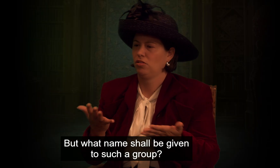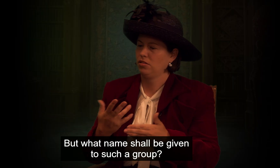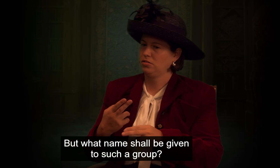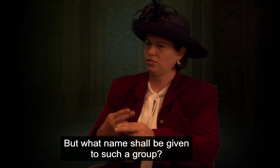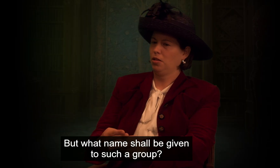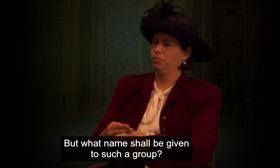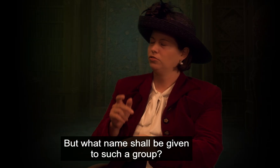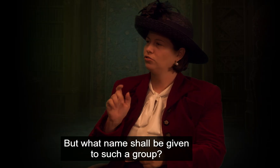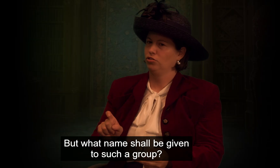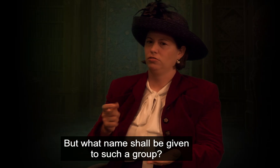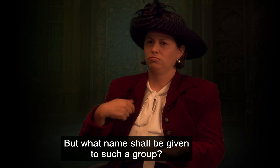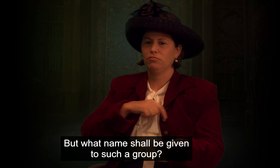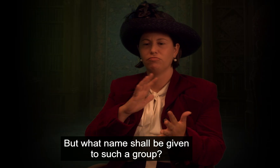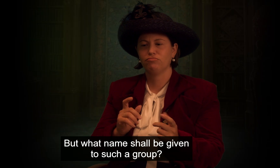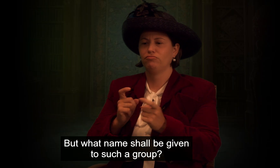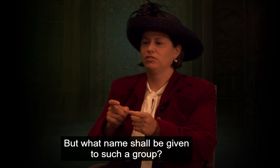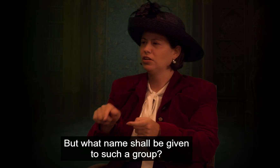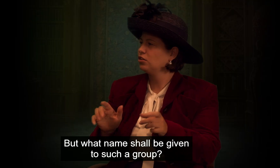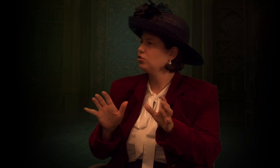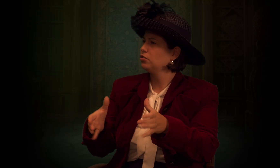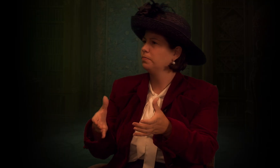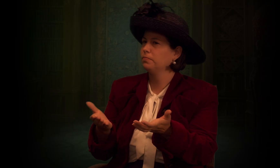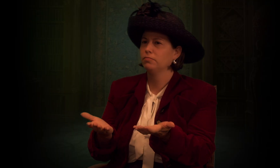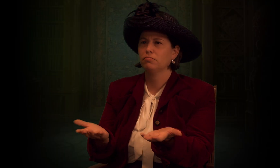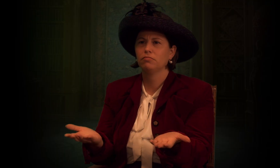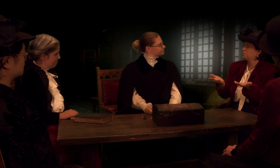what name shall be given to such a group?